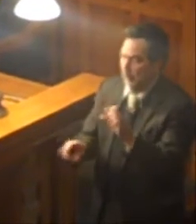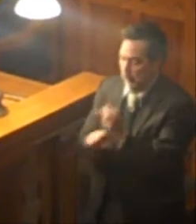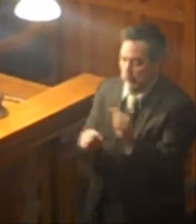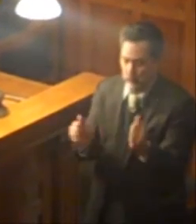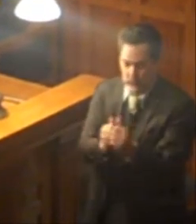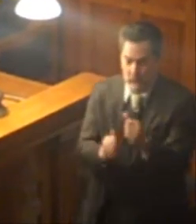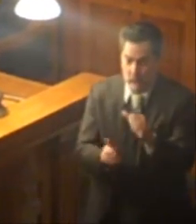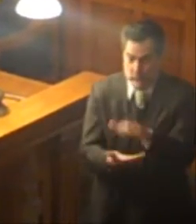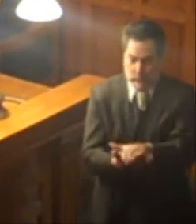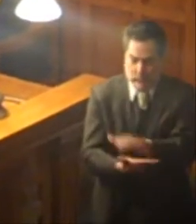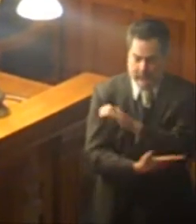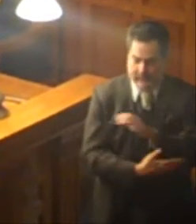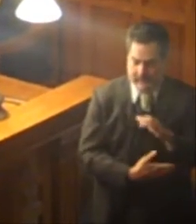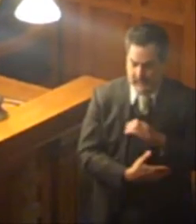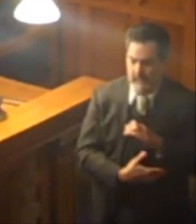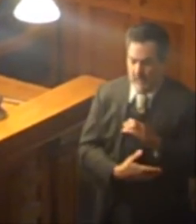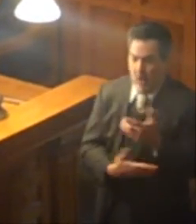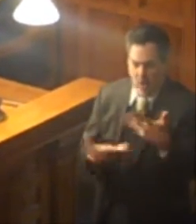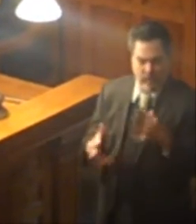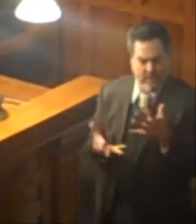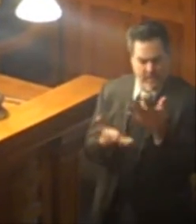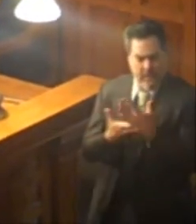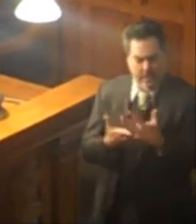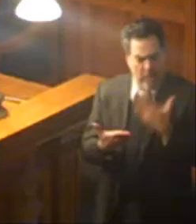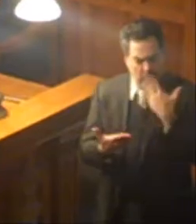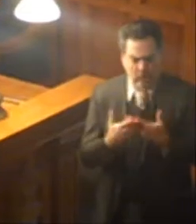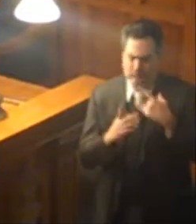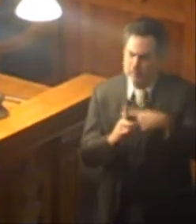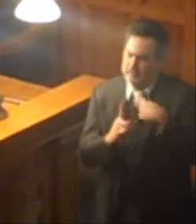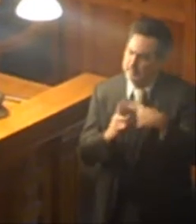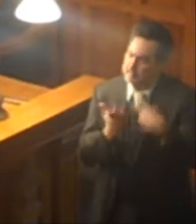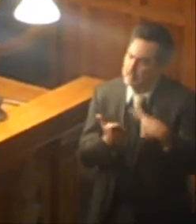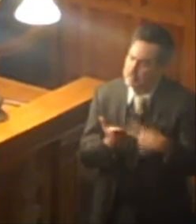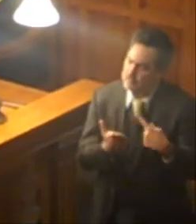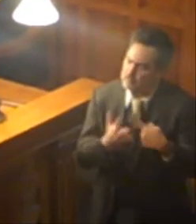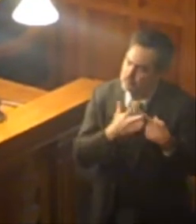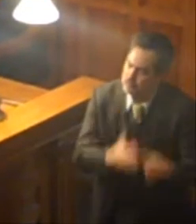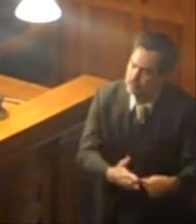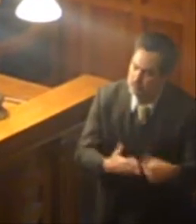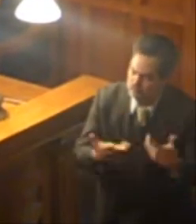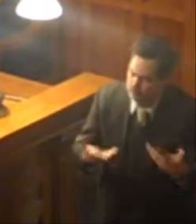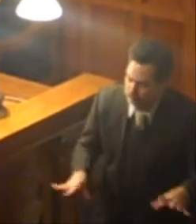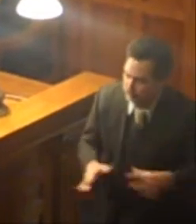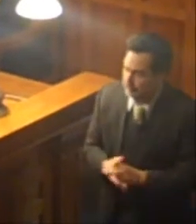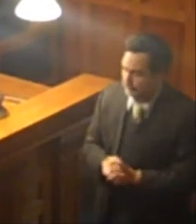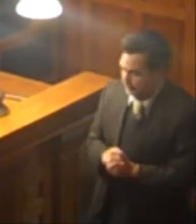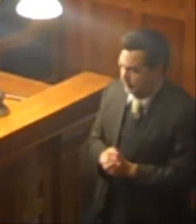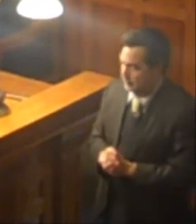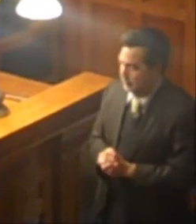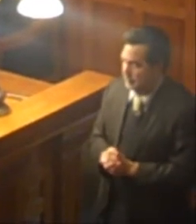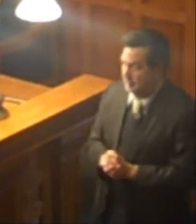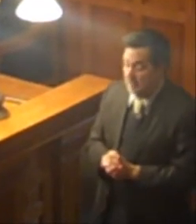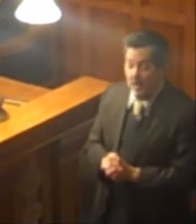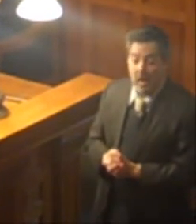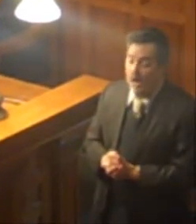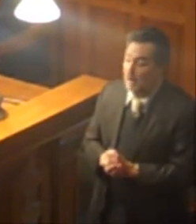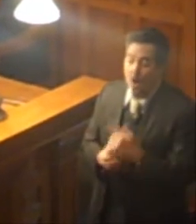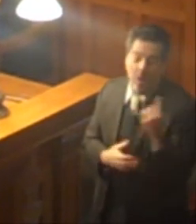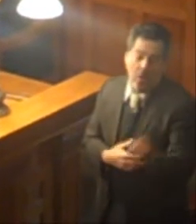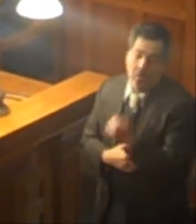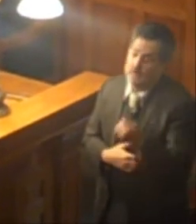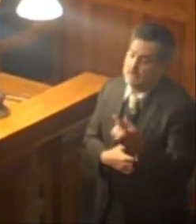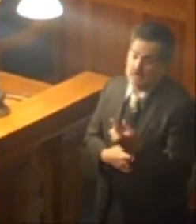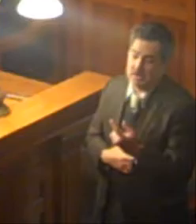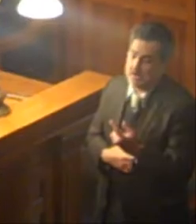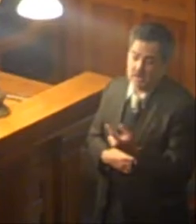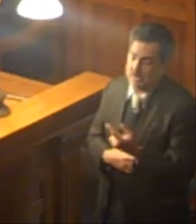And while all these issues are important, nothing has been more important to me than my family, and they always